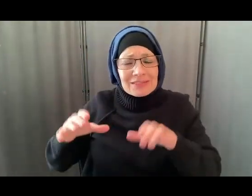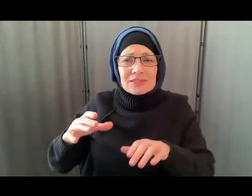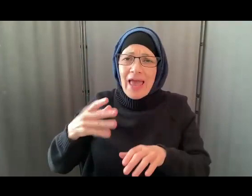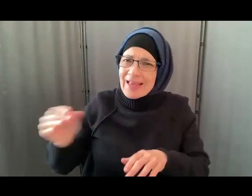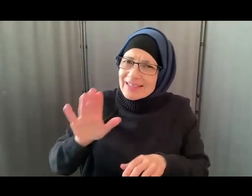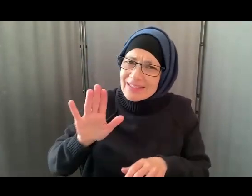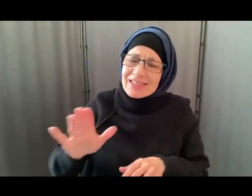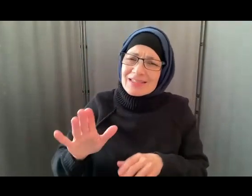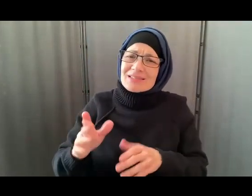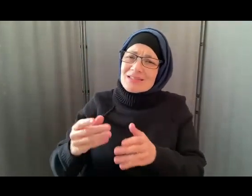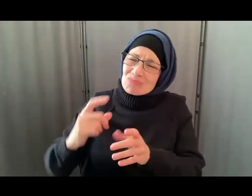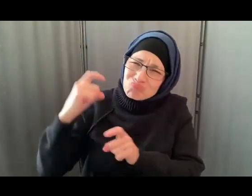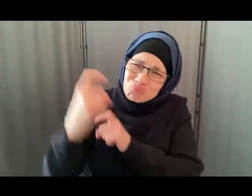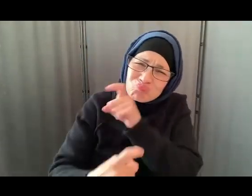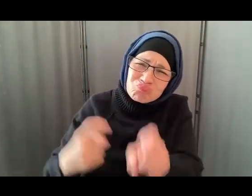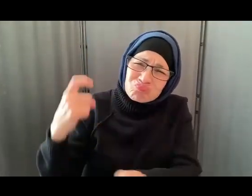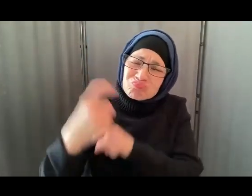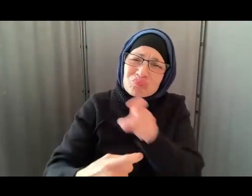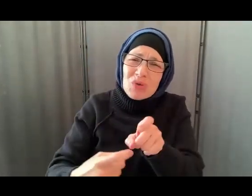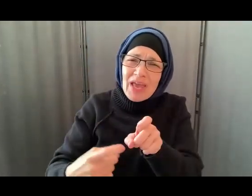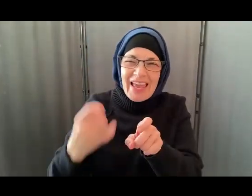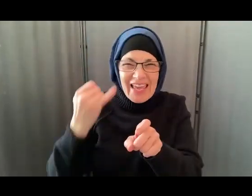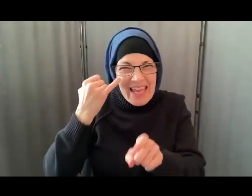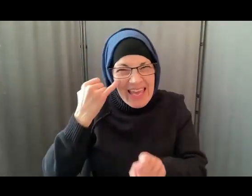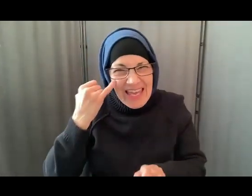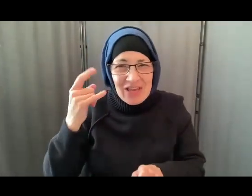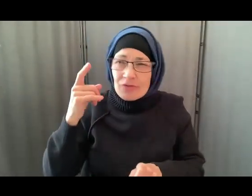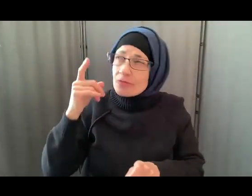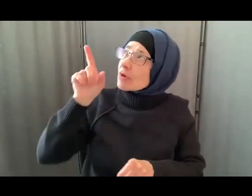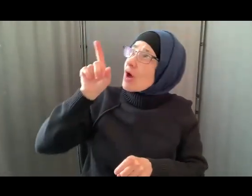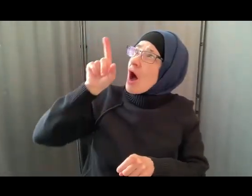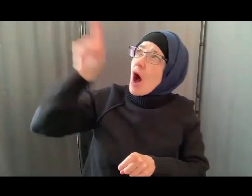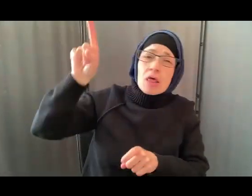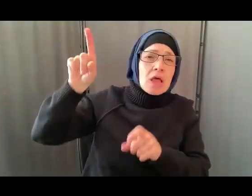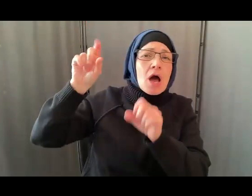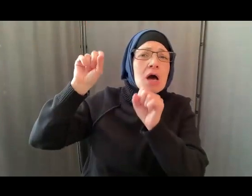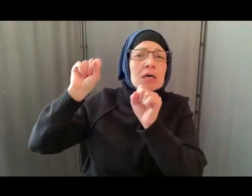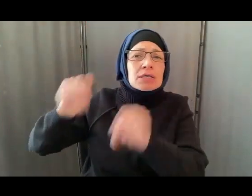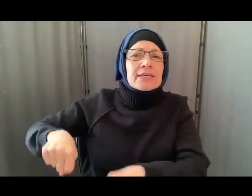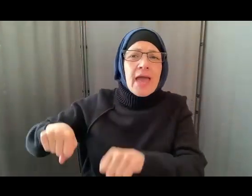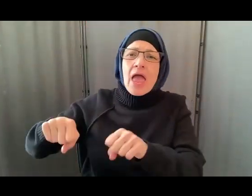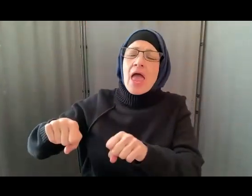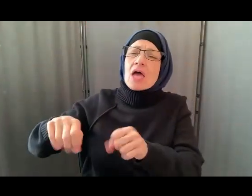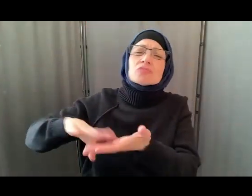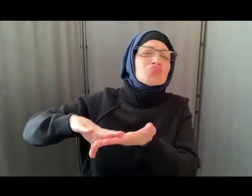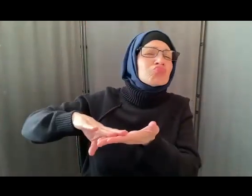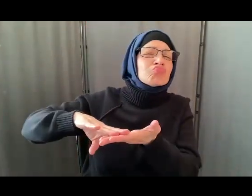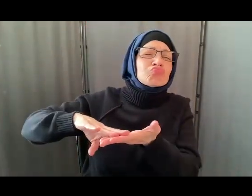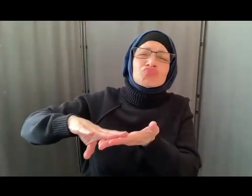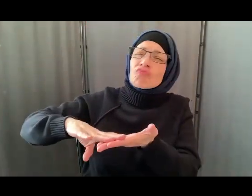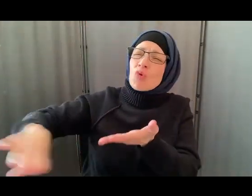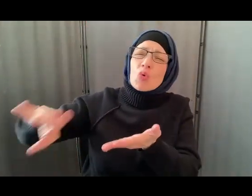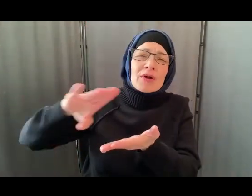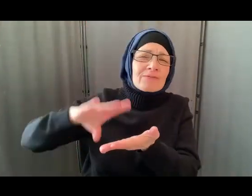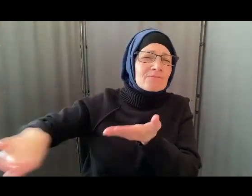could give him that full-blown amnesty from any accountability or